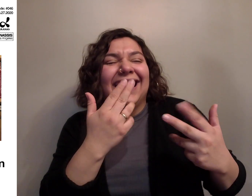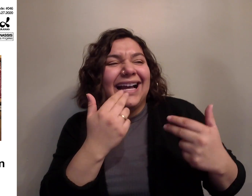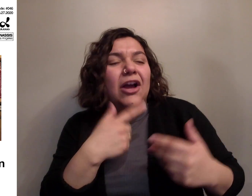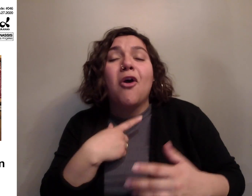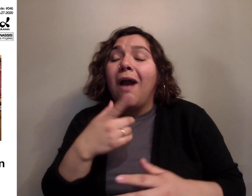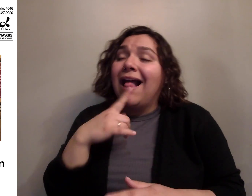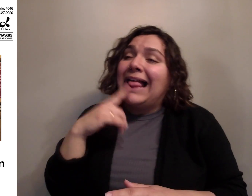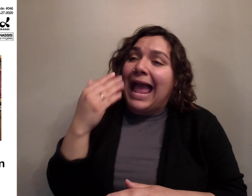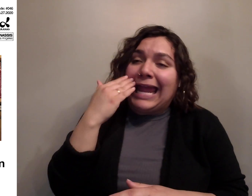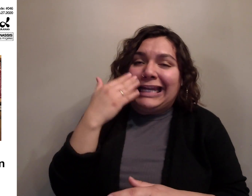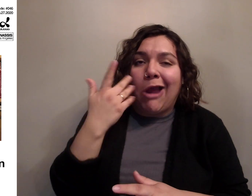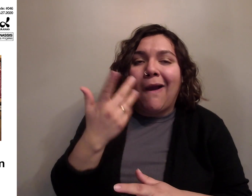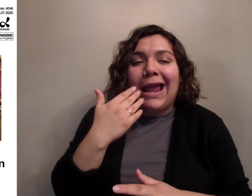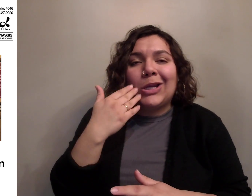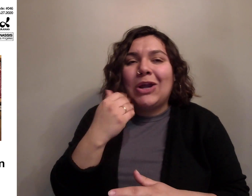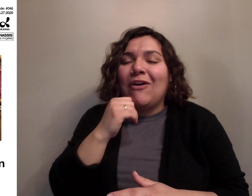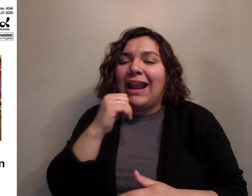On